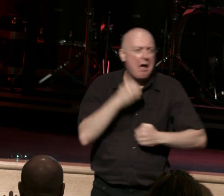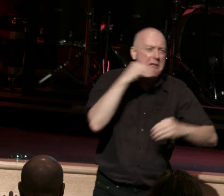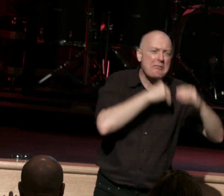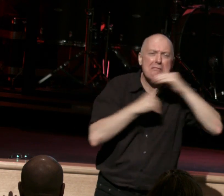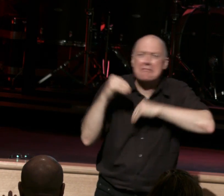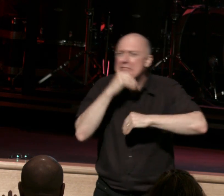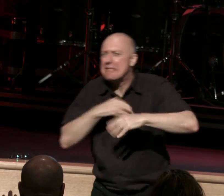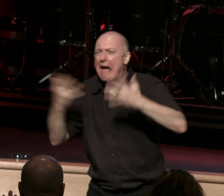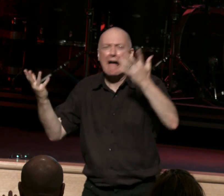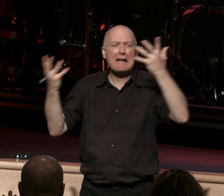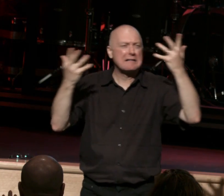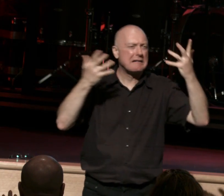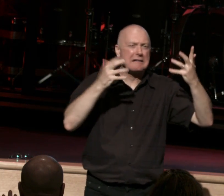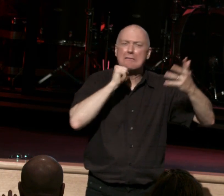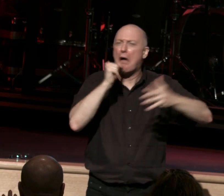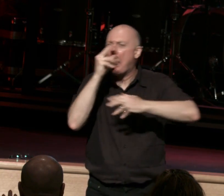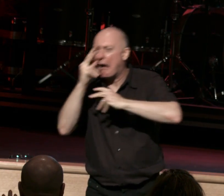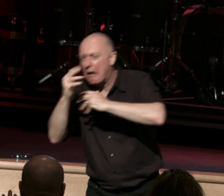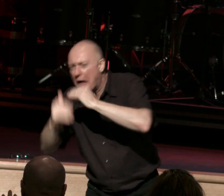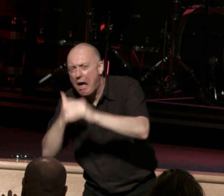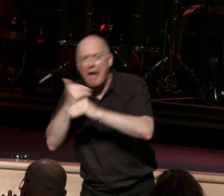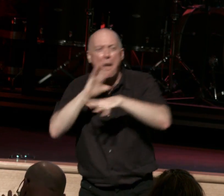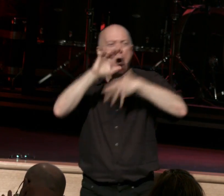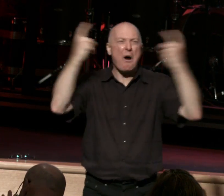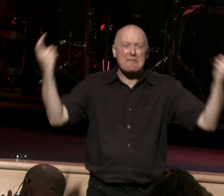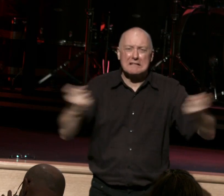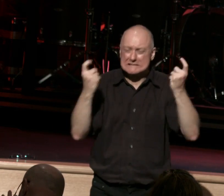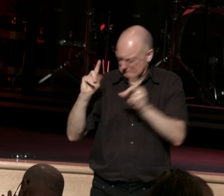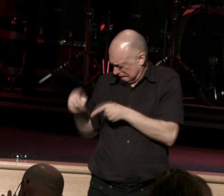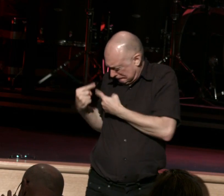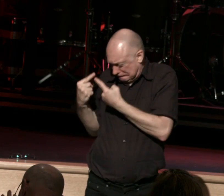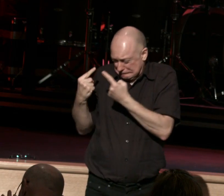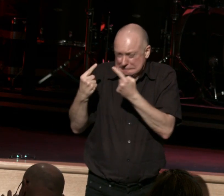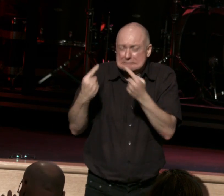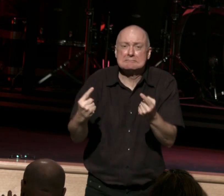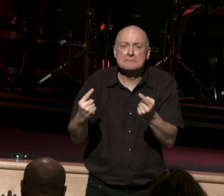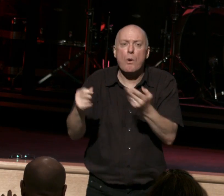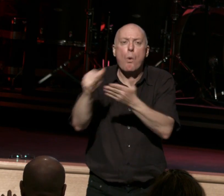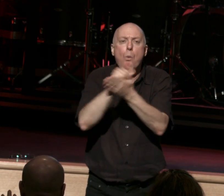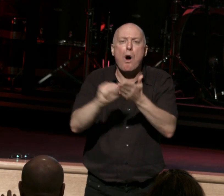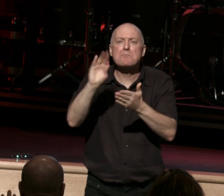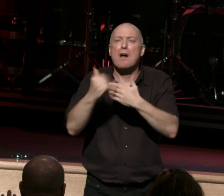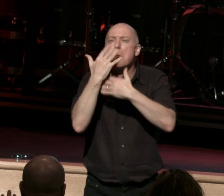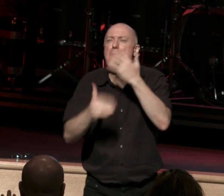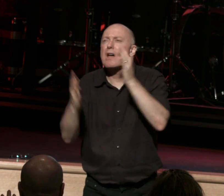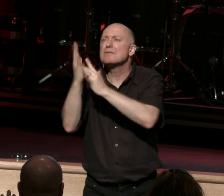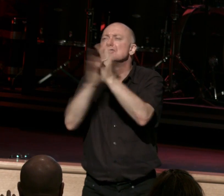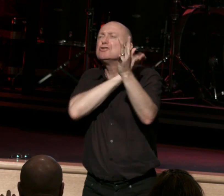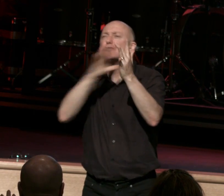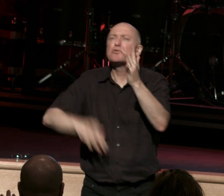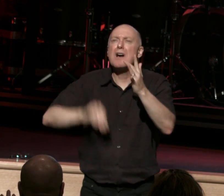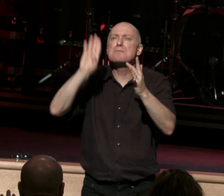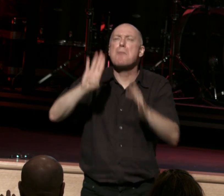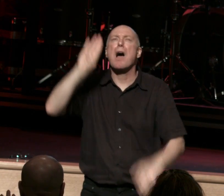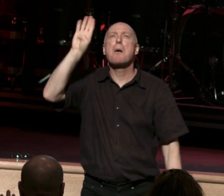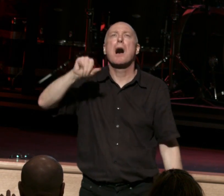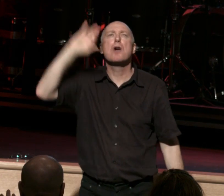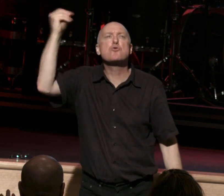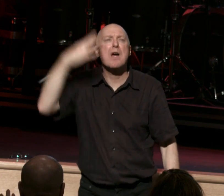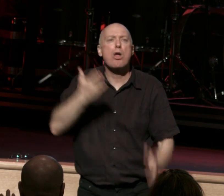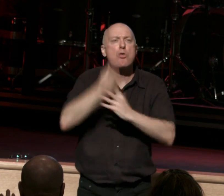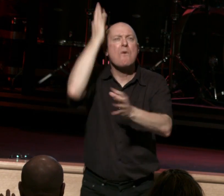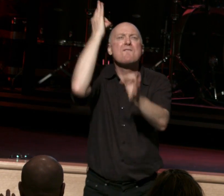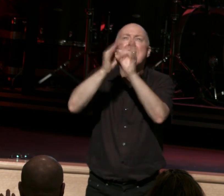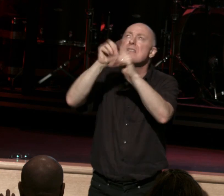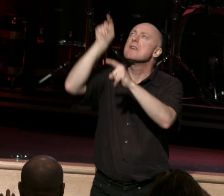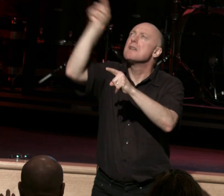love, all our lies, all our unkindness, all the sin we've ever committed has been washed by the blood of Jesus Christ, by